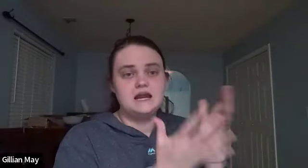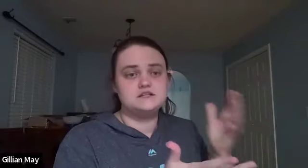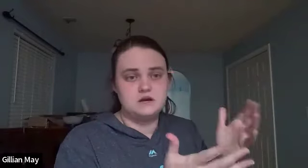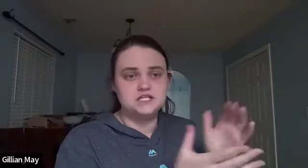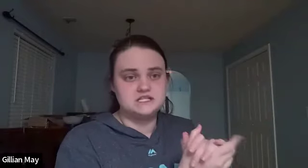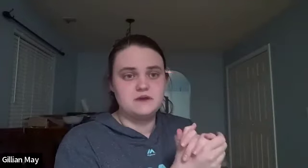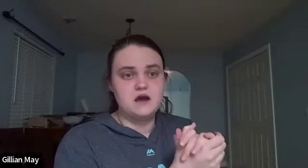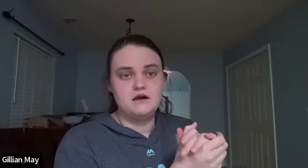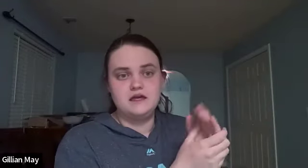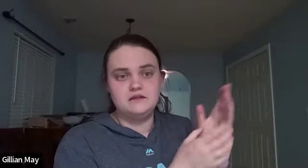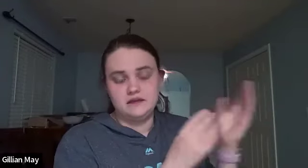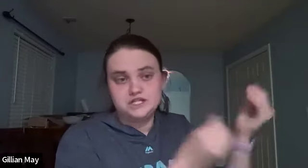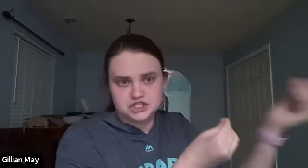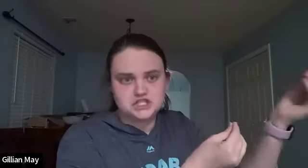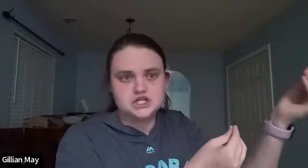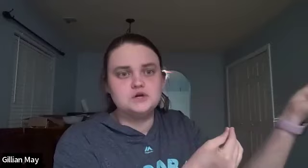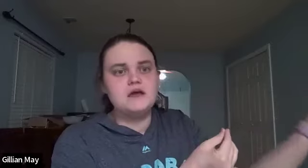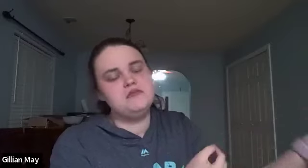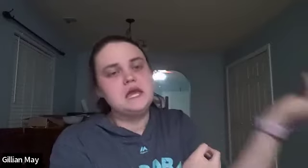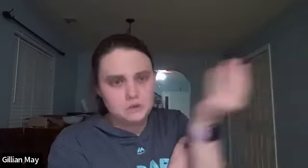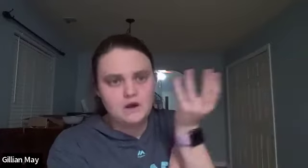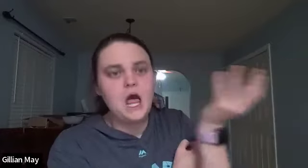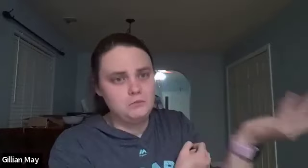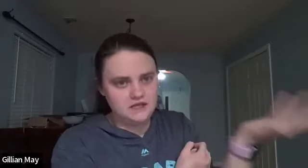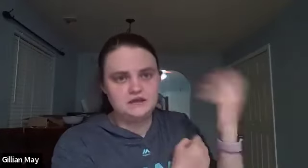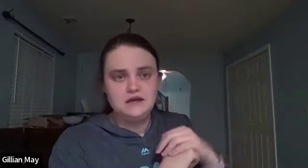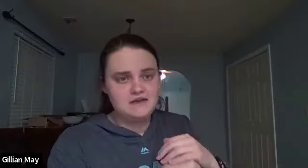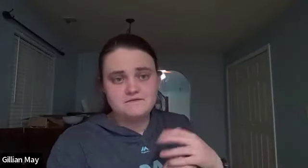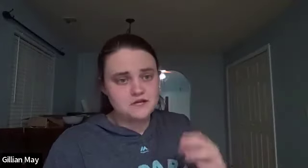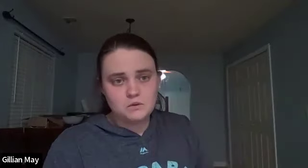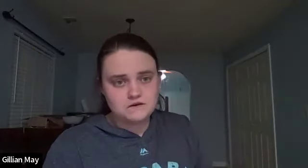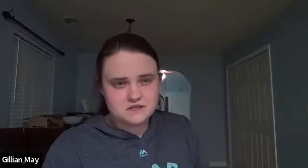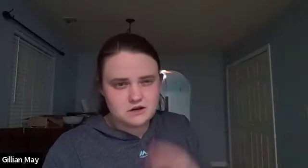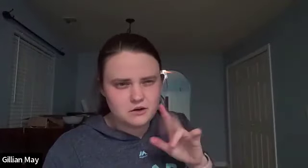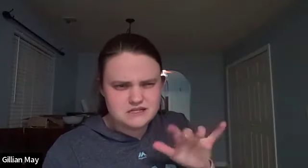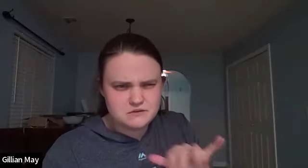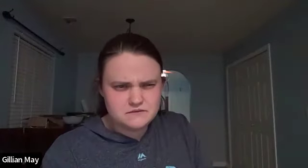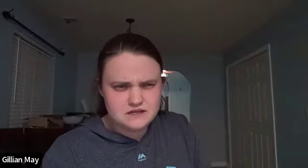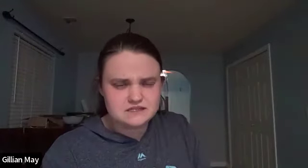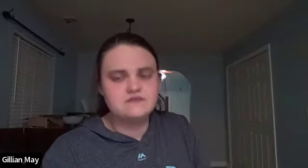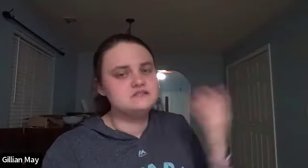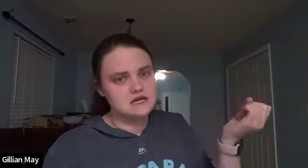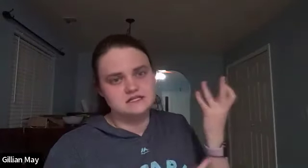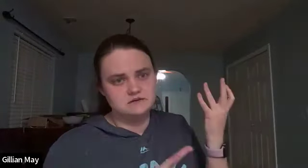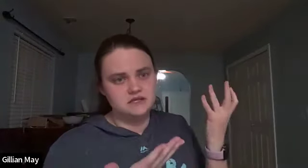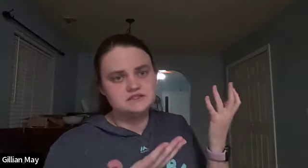ask questions about, like questions too, and they will help me. If I forget a word for someone, I'll go, "What's the word for this?" and they'll sign it to me.